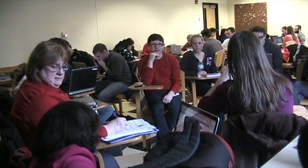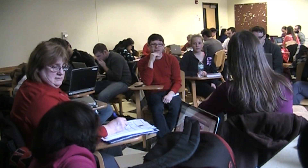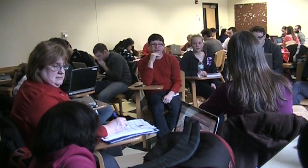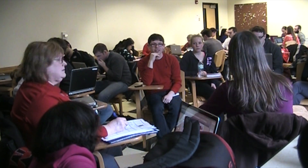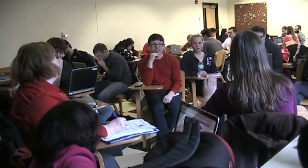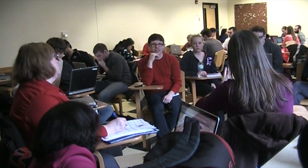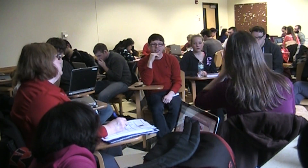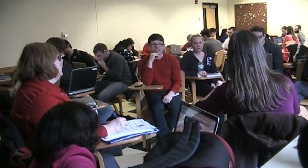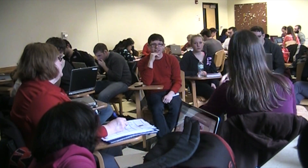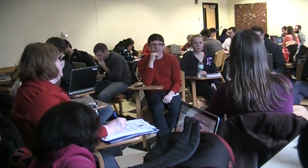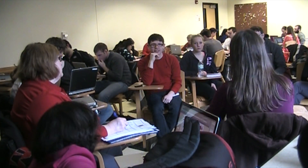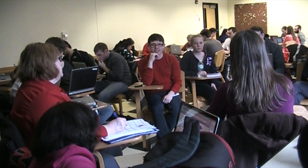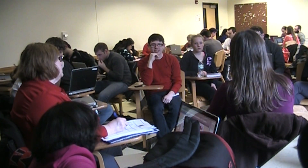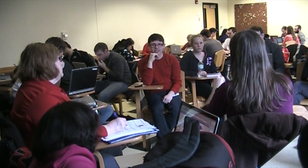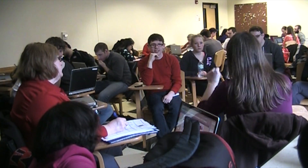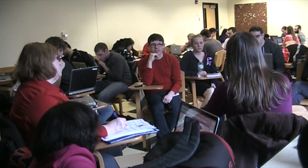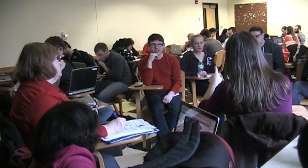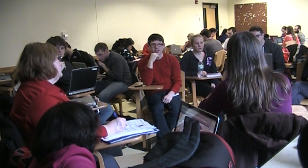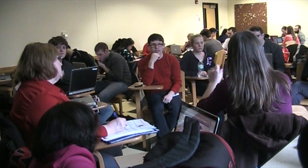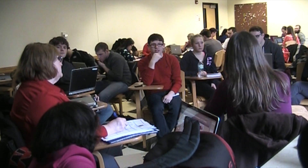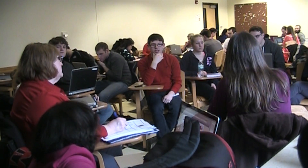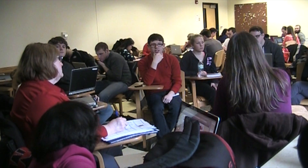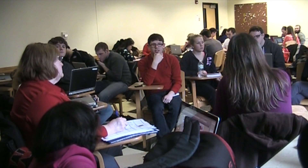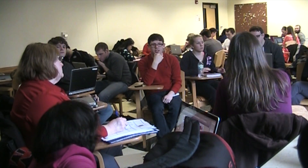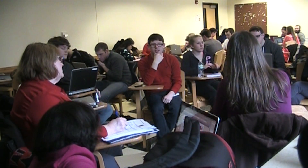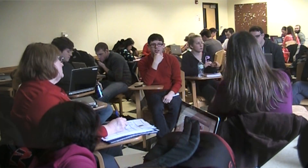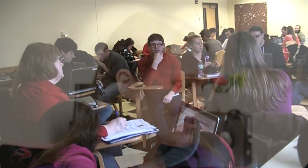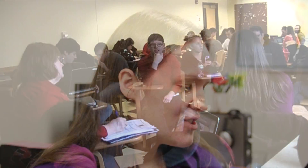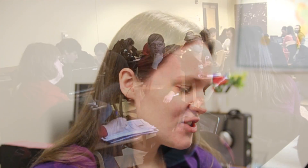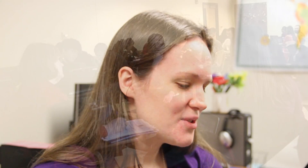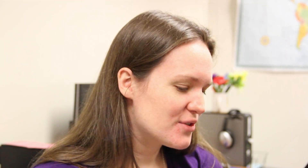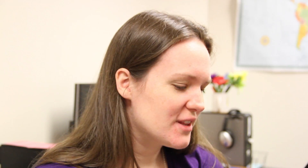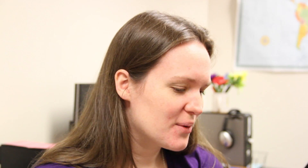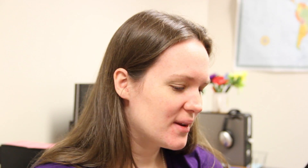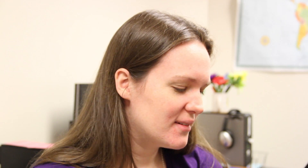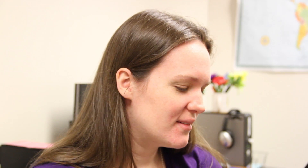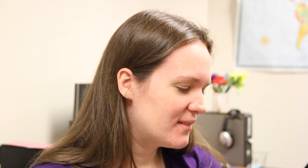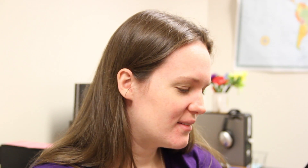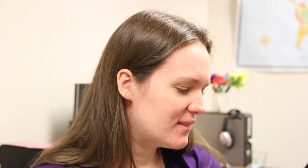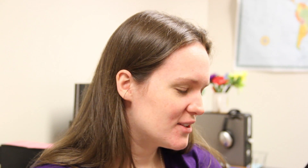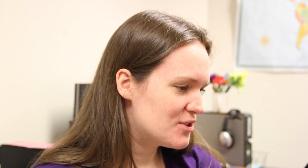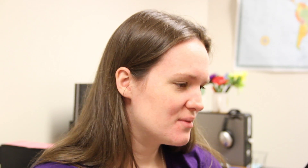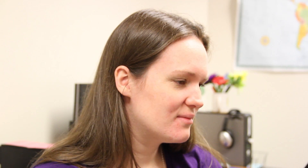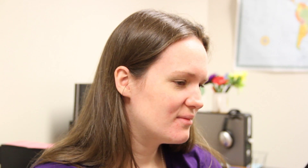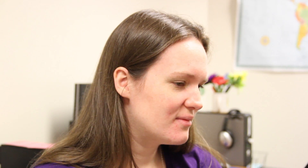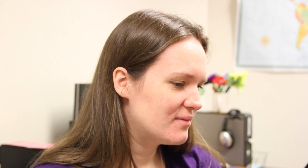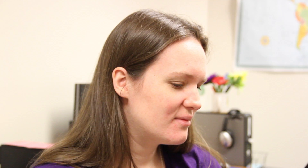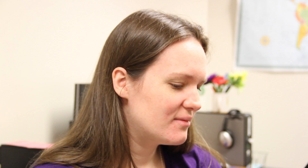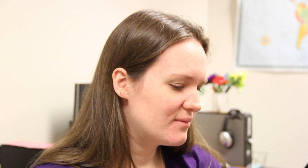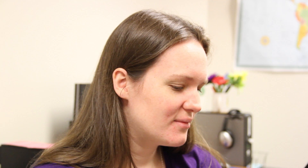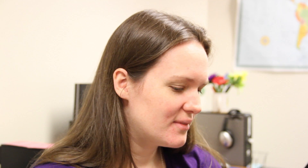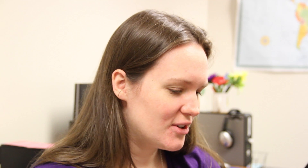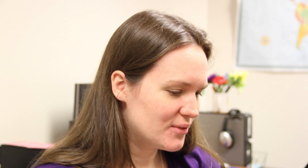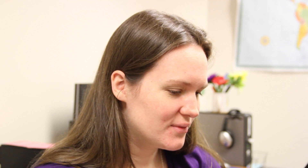the professors and us doesn't always hit it off right away, that can be difficult, but that doesn't happen very often. No, it's just always a good feeling when the student,